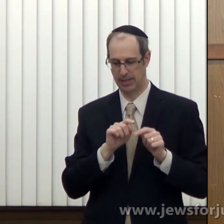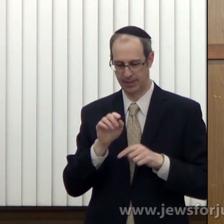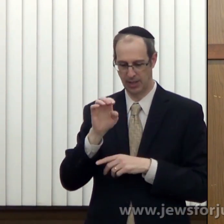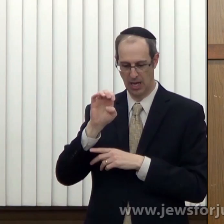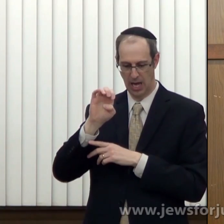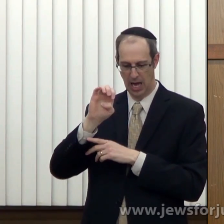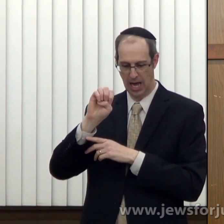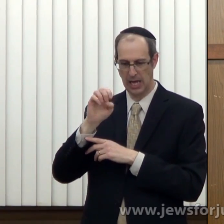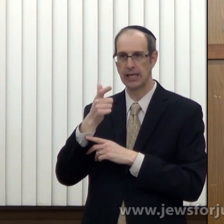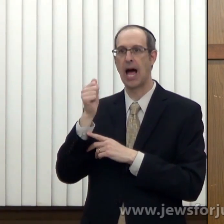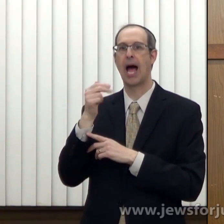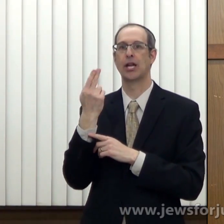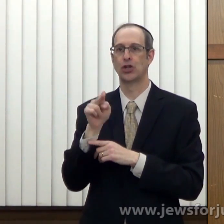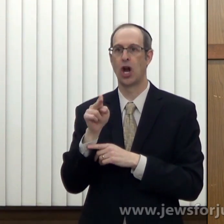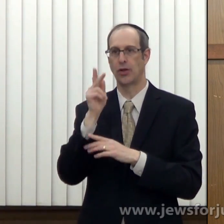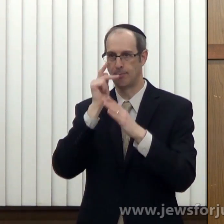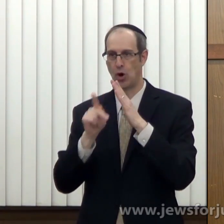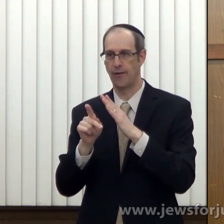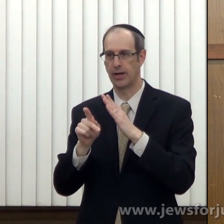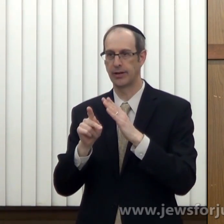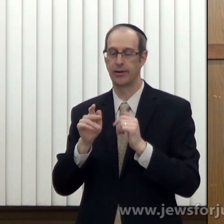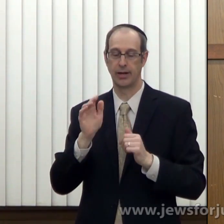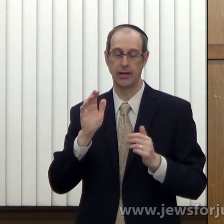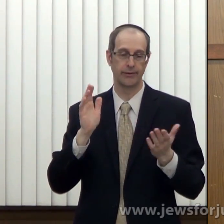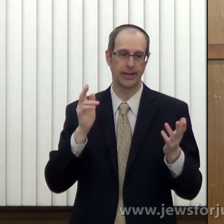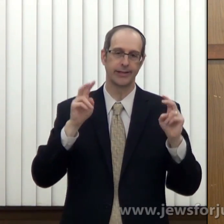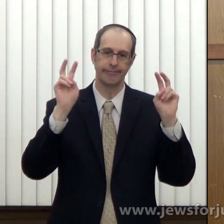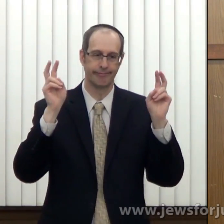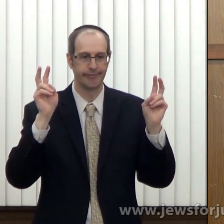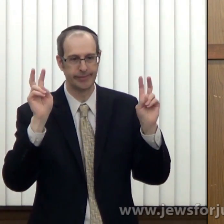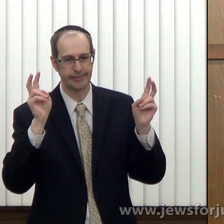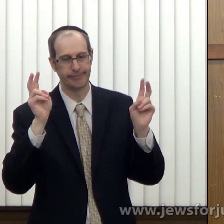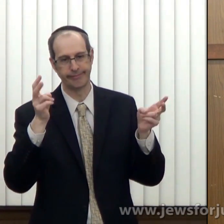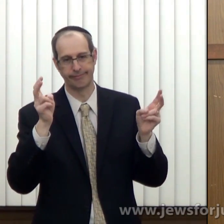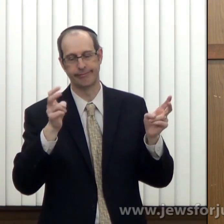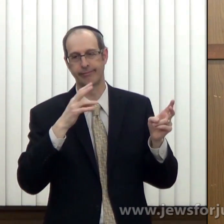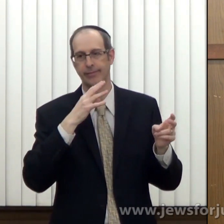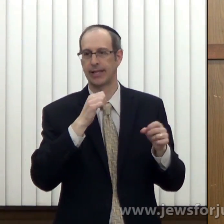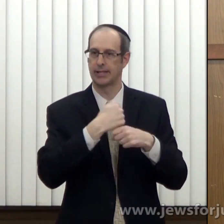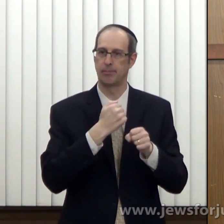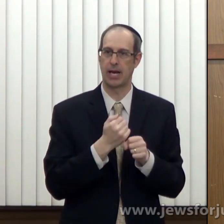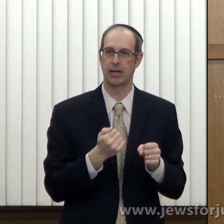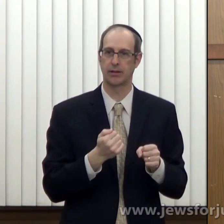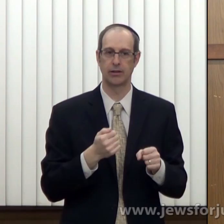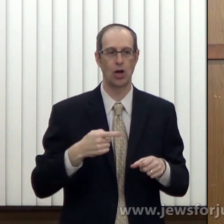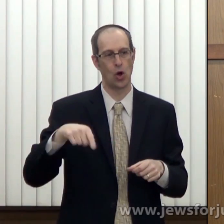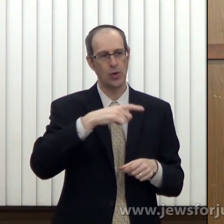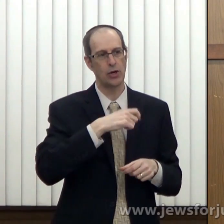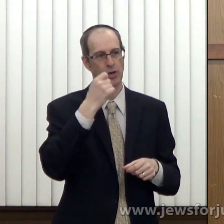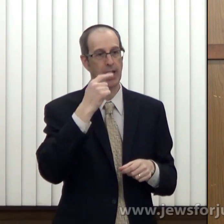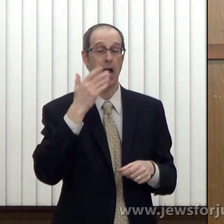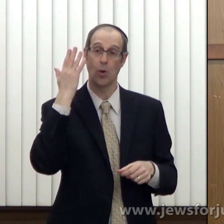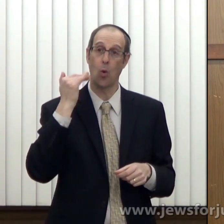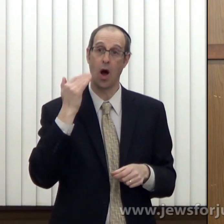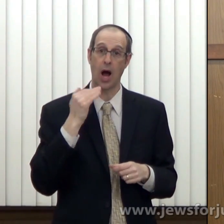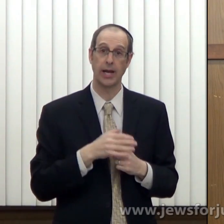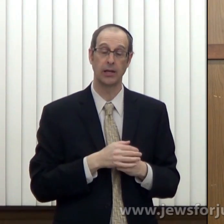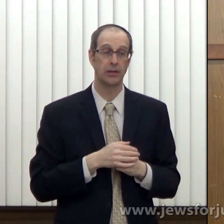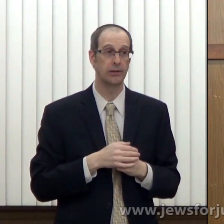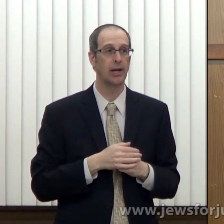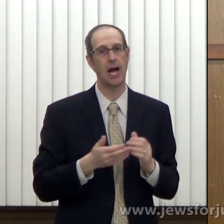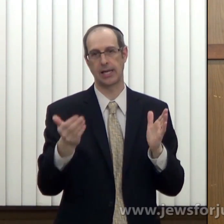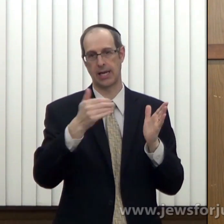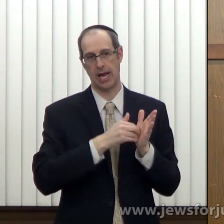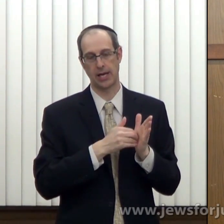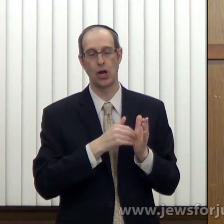Again, that's the claim that is made. That's the claim that is made. And we understand why they make that claim. Because